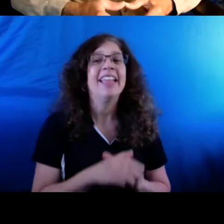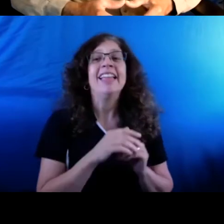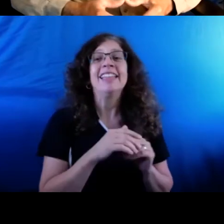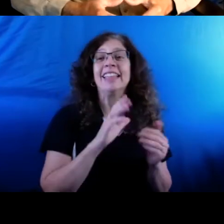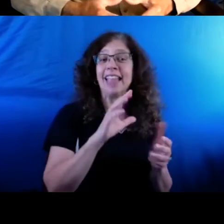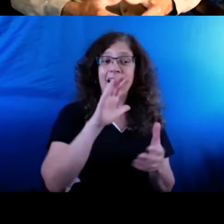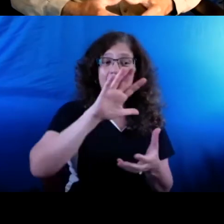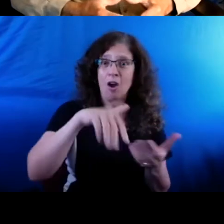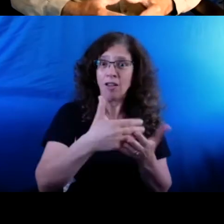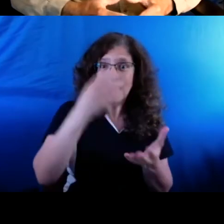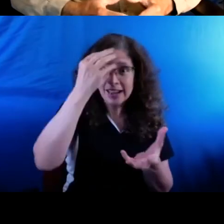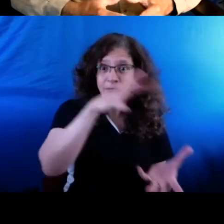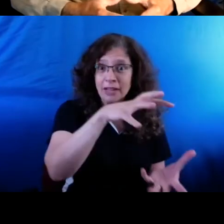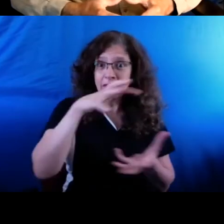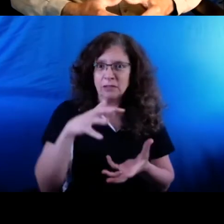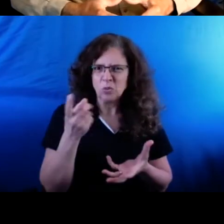very nice.